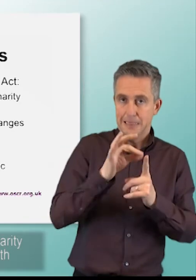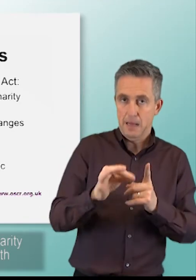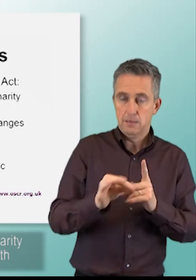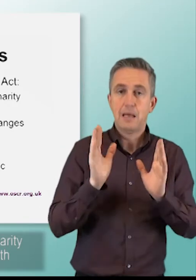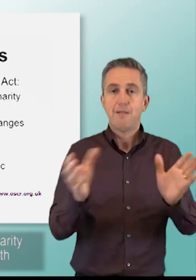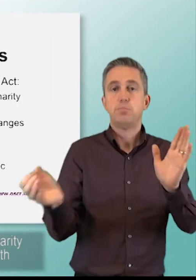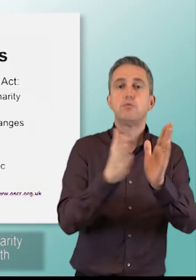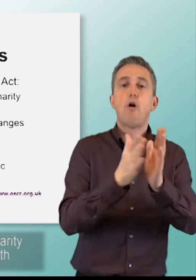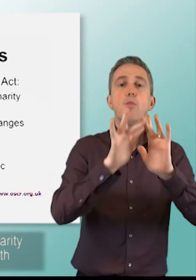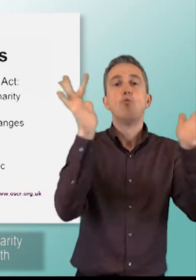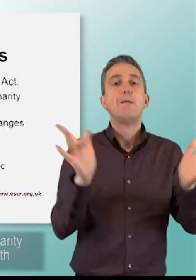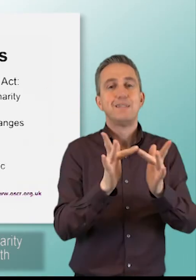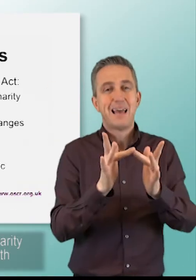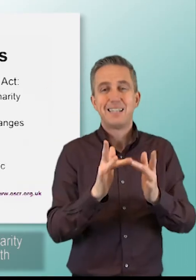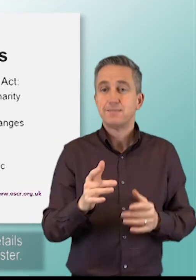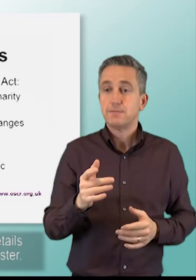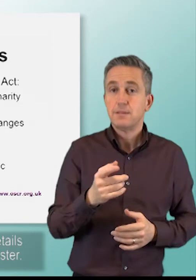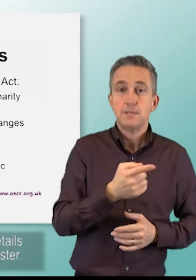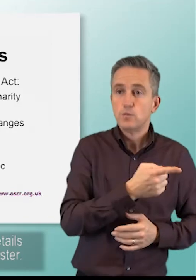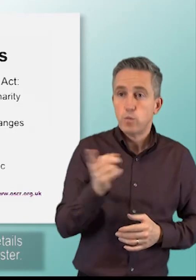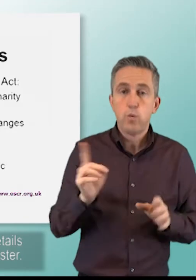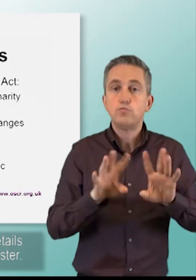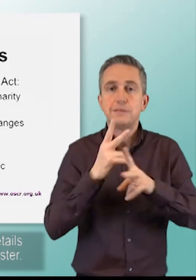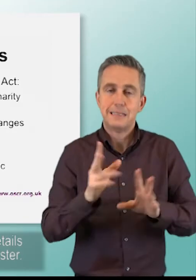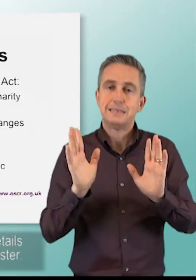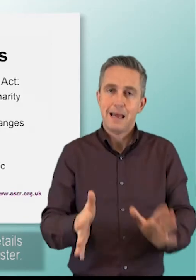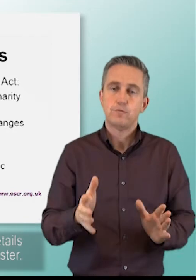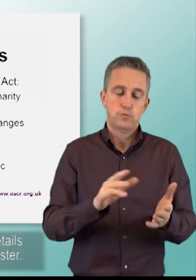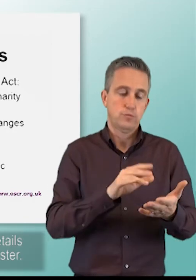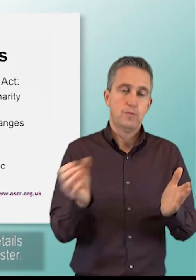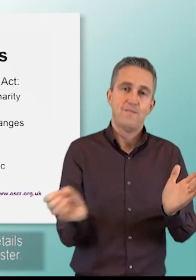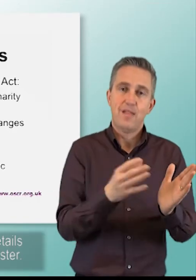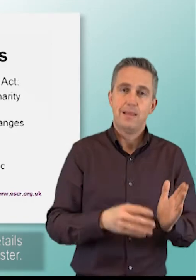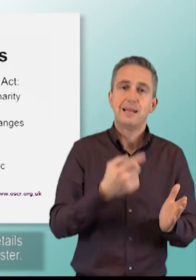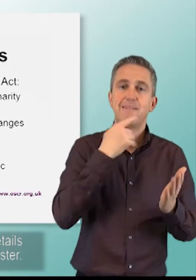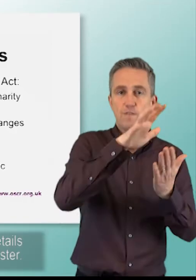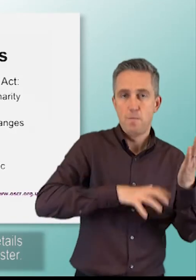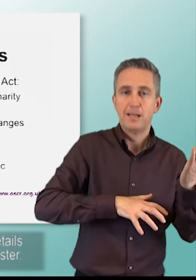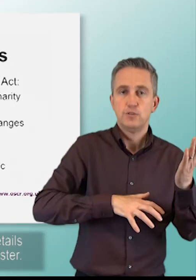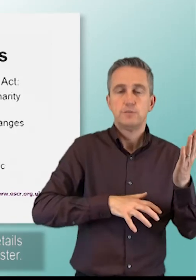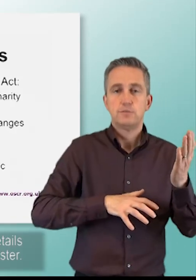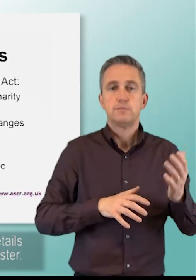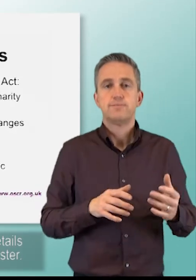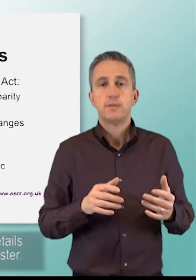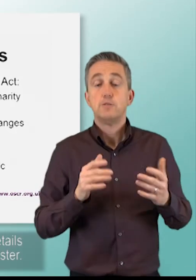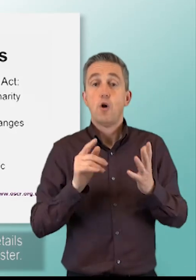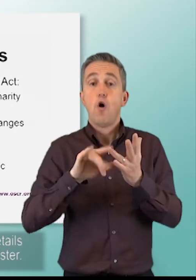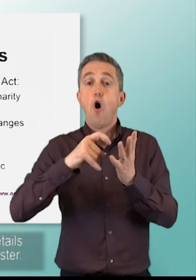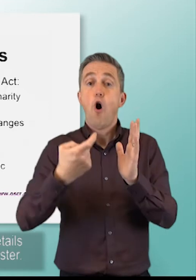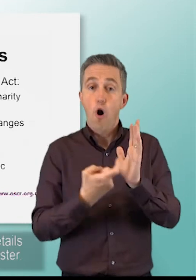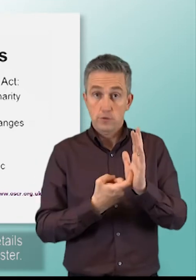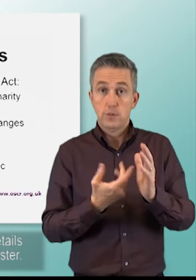charity details on the Scottish Charity Register, and trustees have to keep us updated with relevant information. In law, there are certain details about